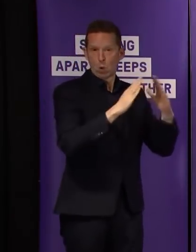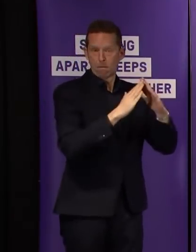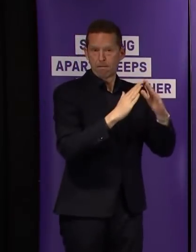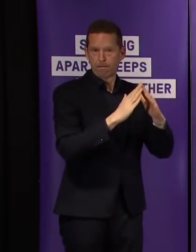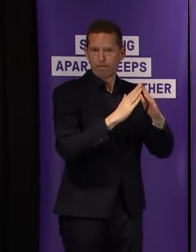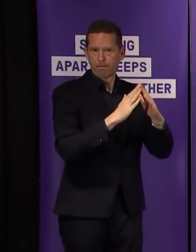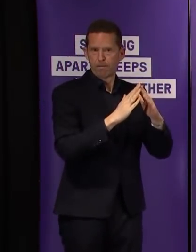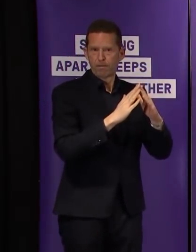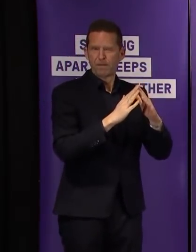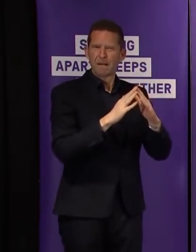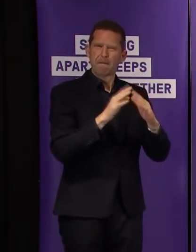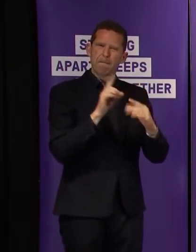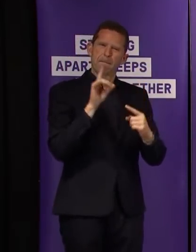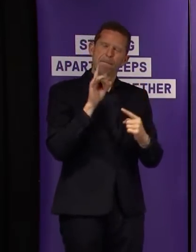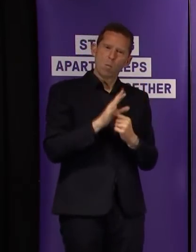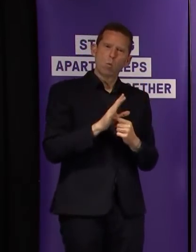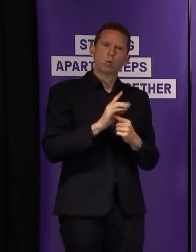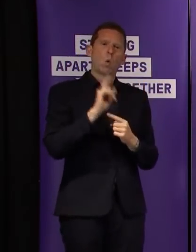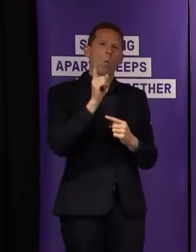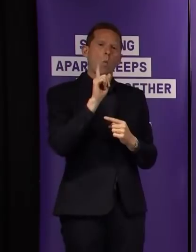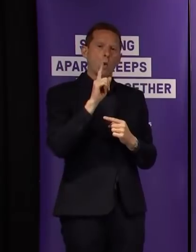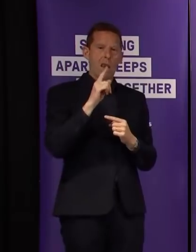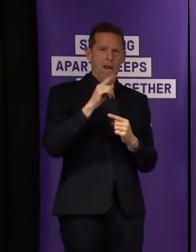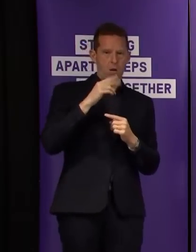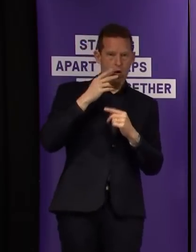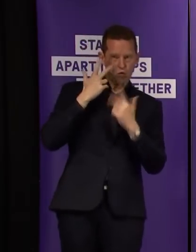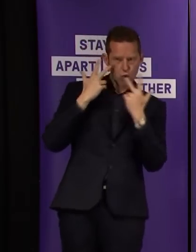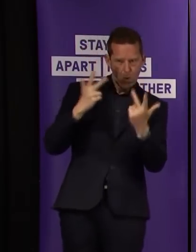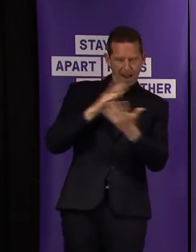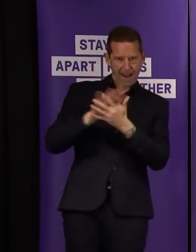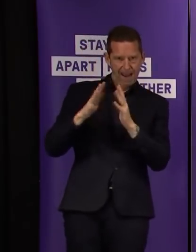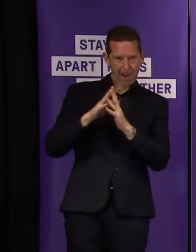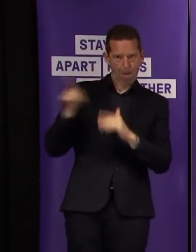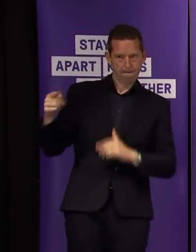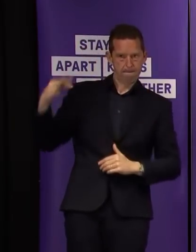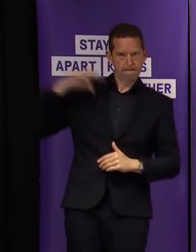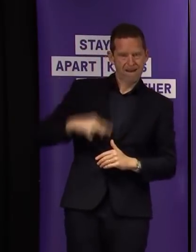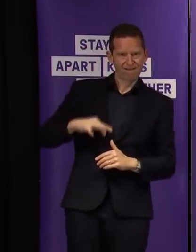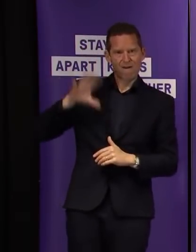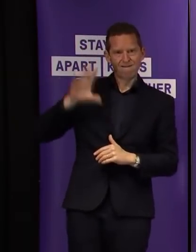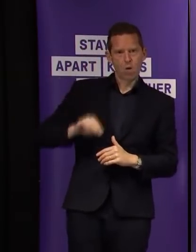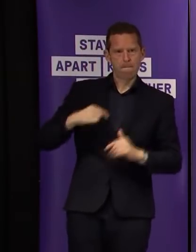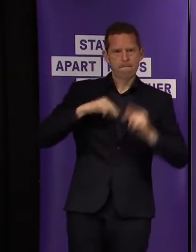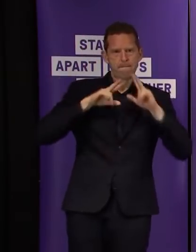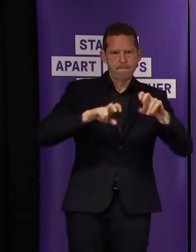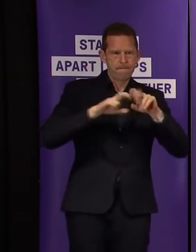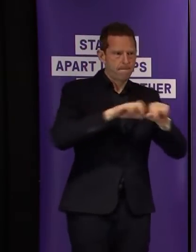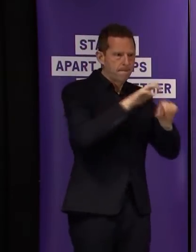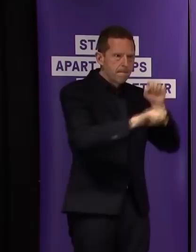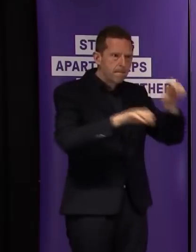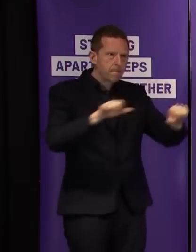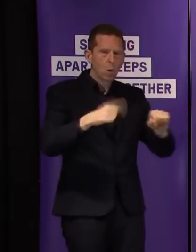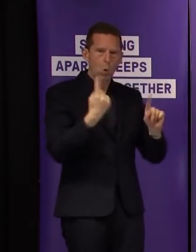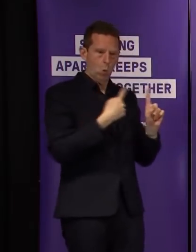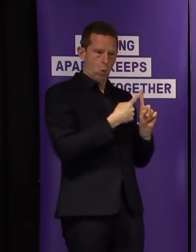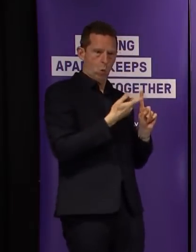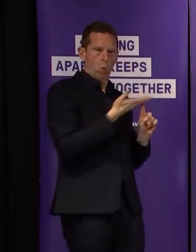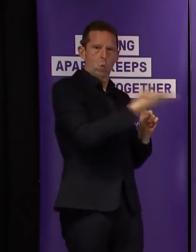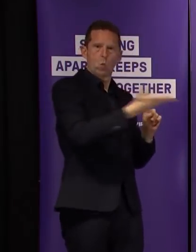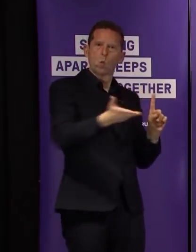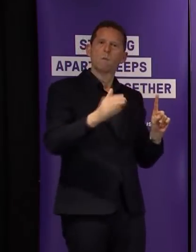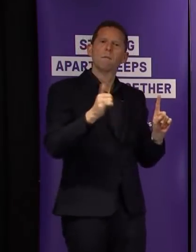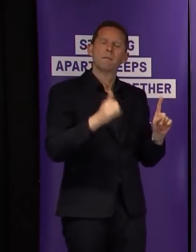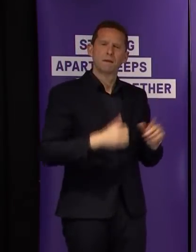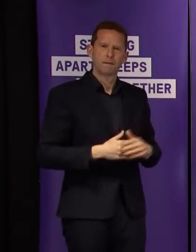I think part of the challenge will be the attribution of benefit. What percentage of benefit comes from each of those things? I'll ask the question